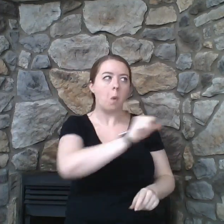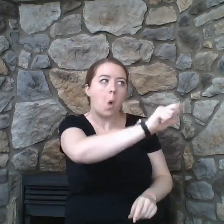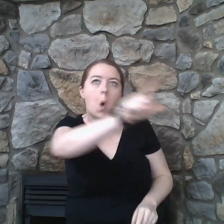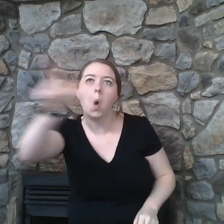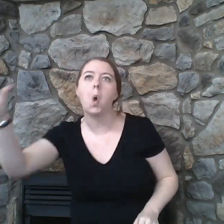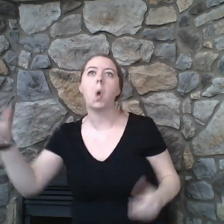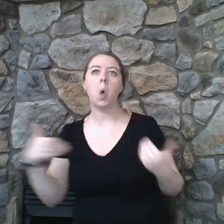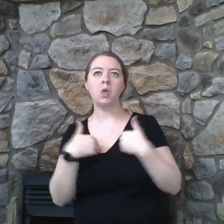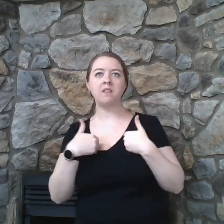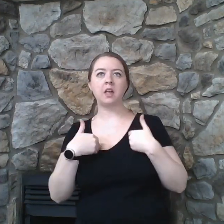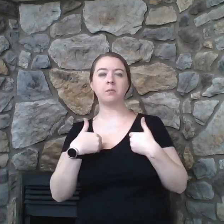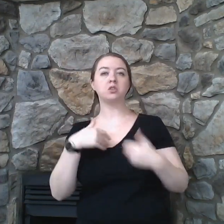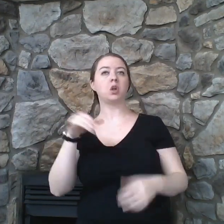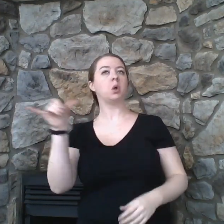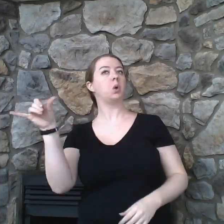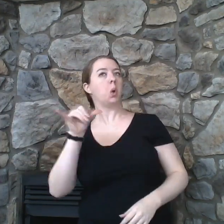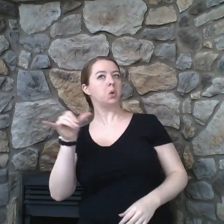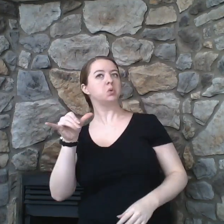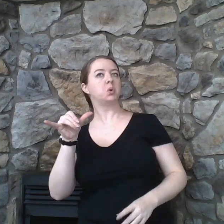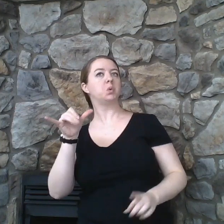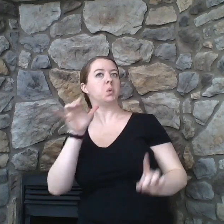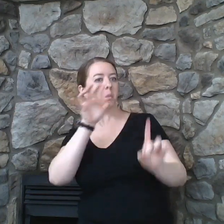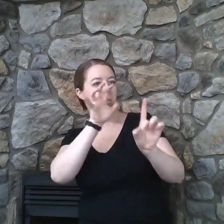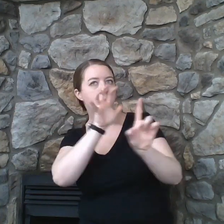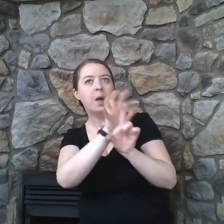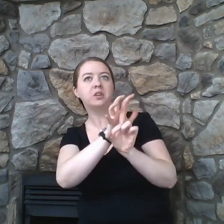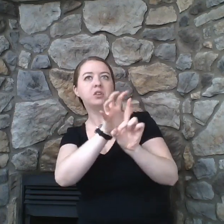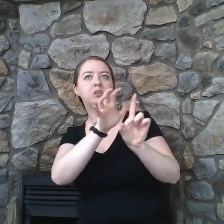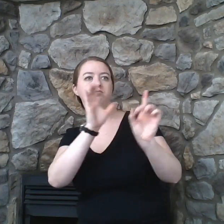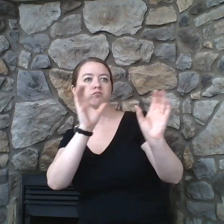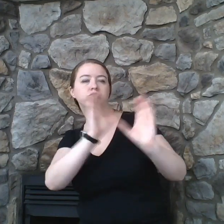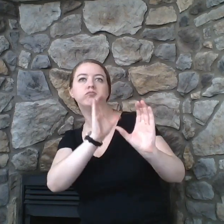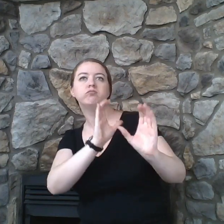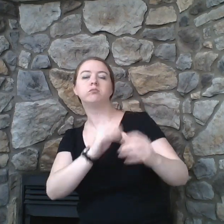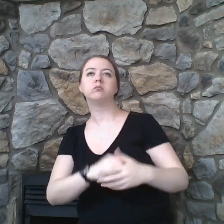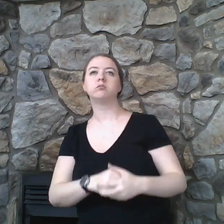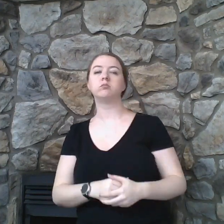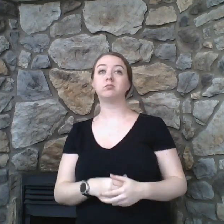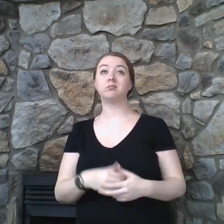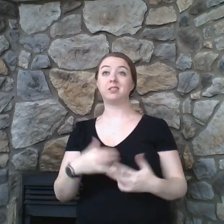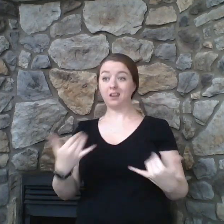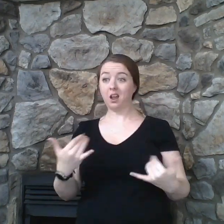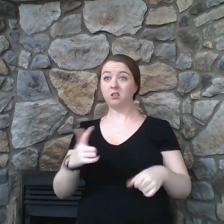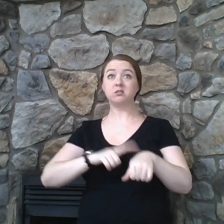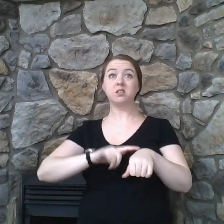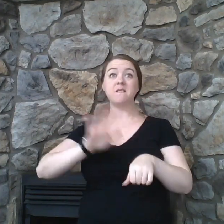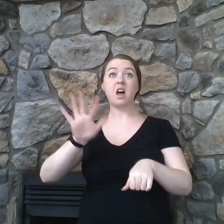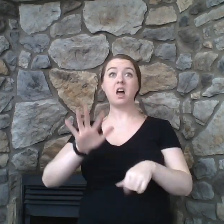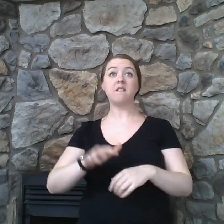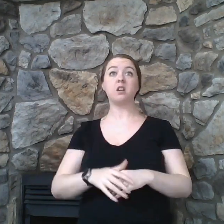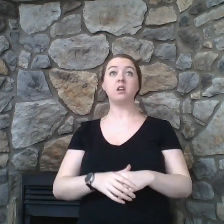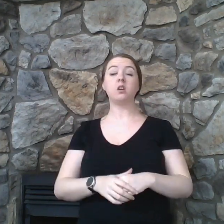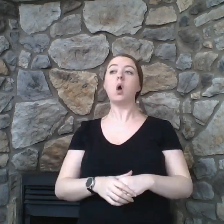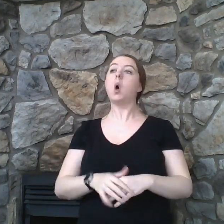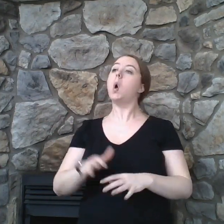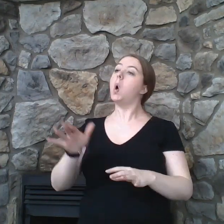other animals, as well as to make you very truly sought after? And now it's 5 o'clock."